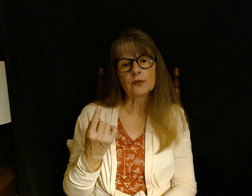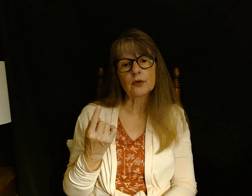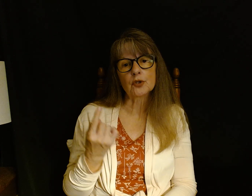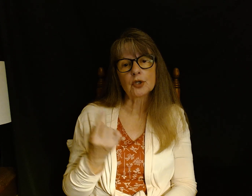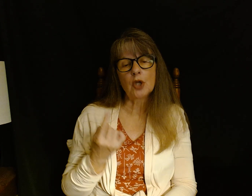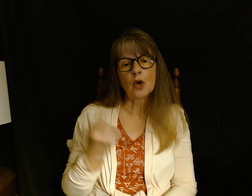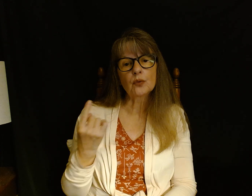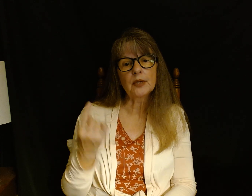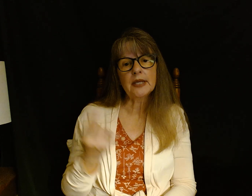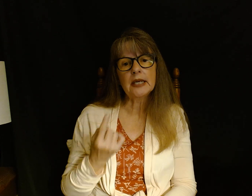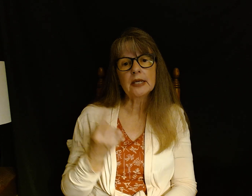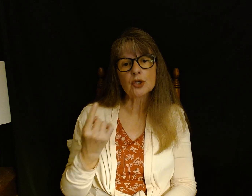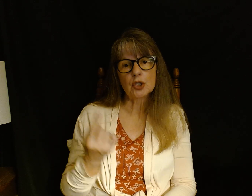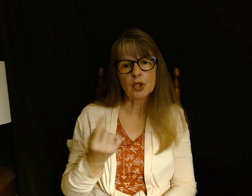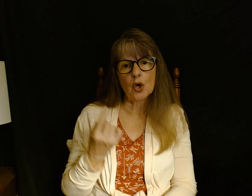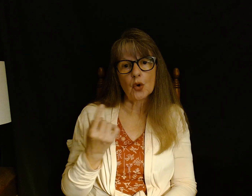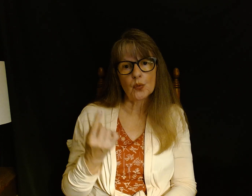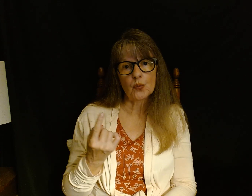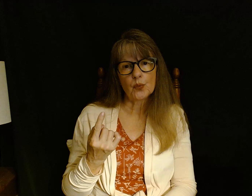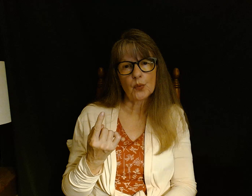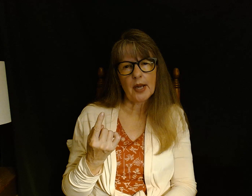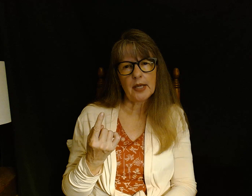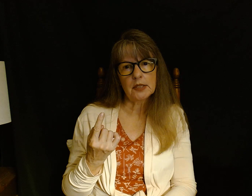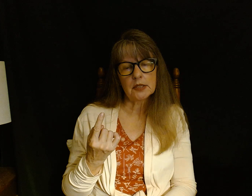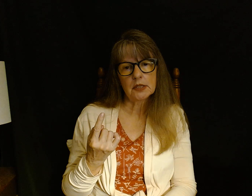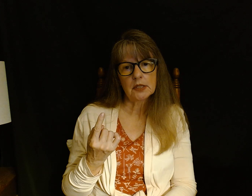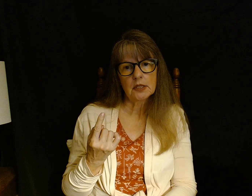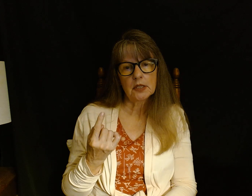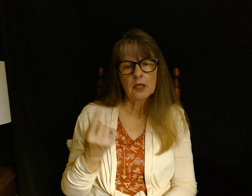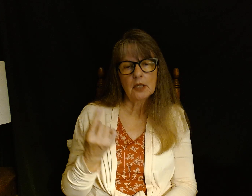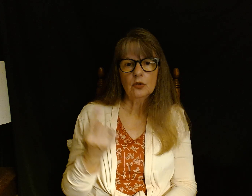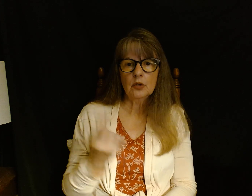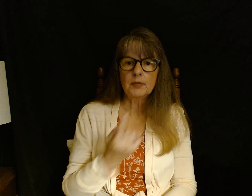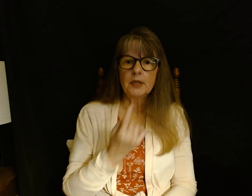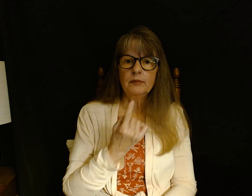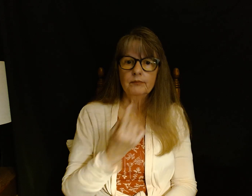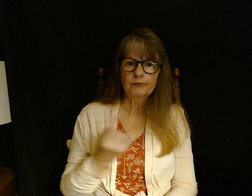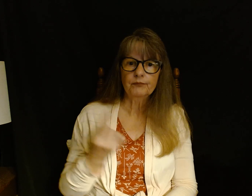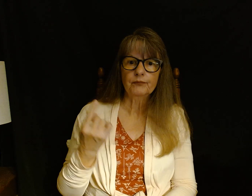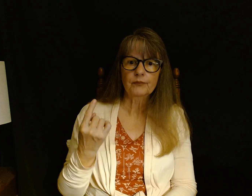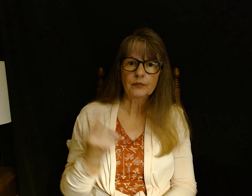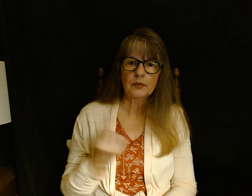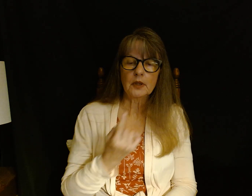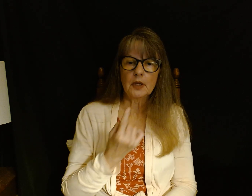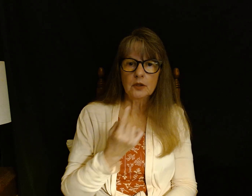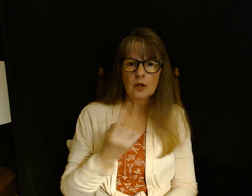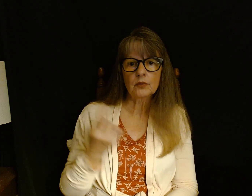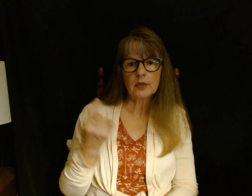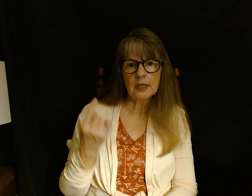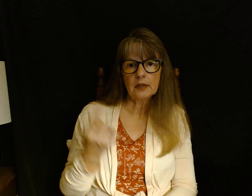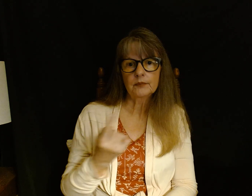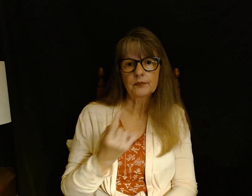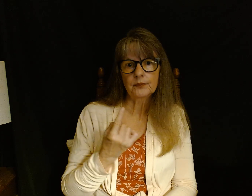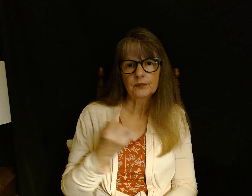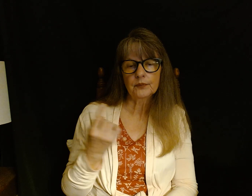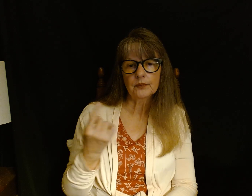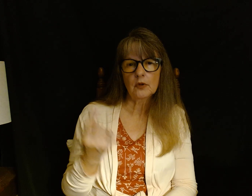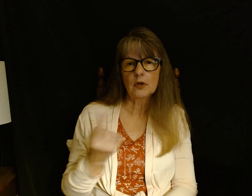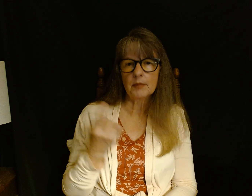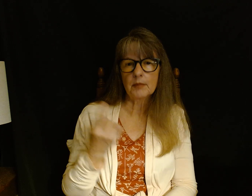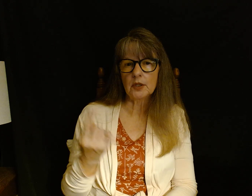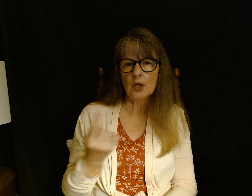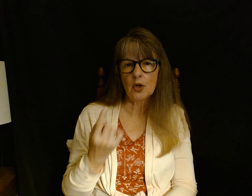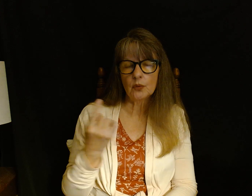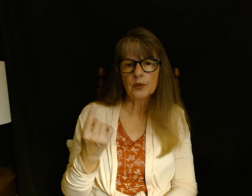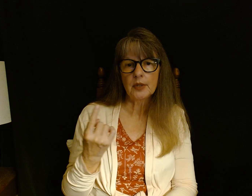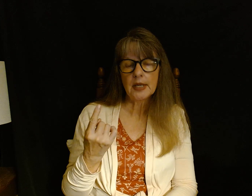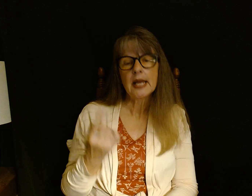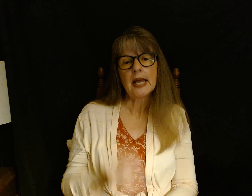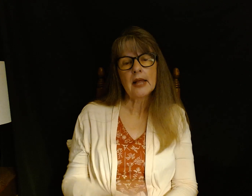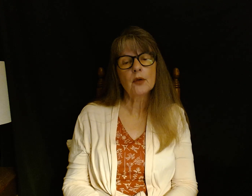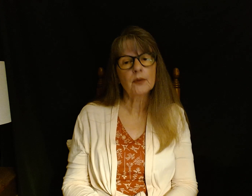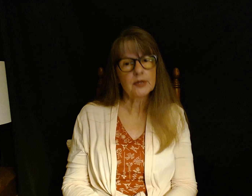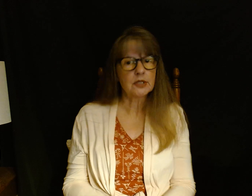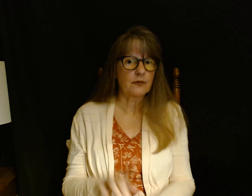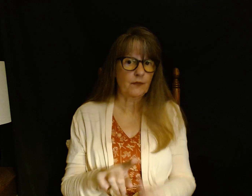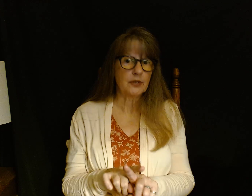there's lonely and there's alone, right? You can be lonely, you can be alone, and there is a difference.